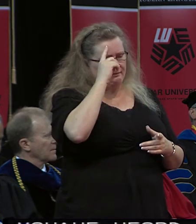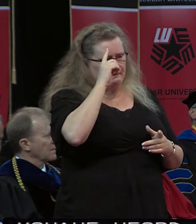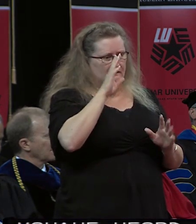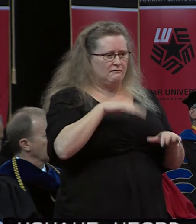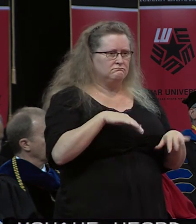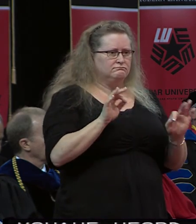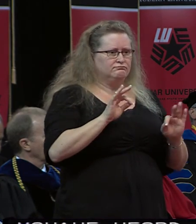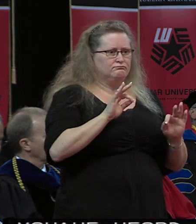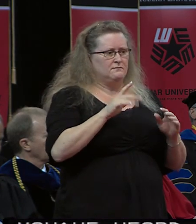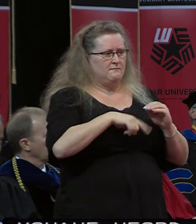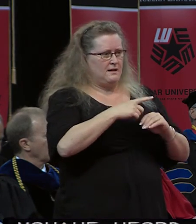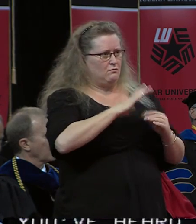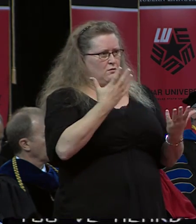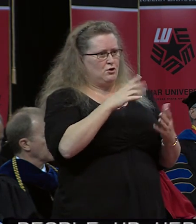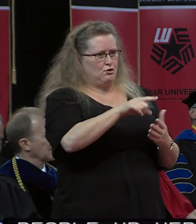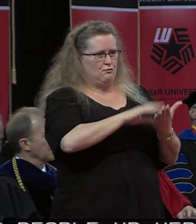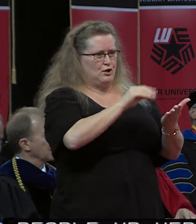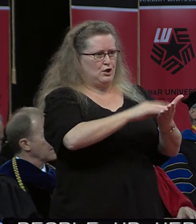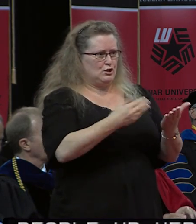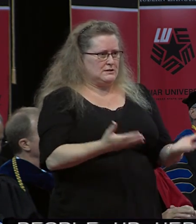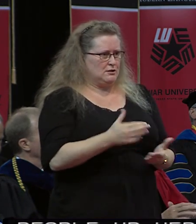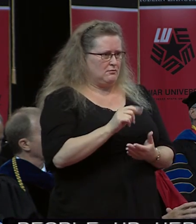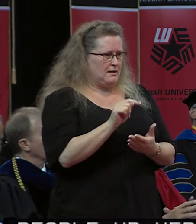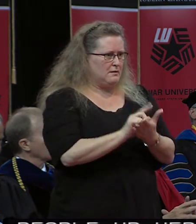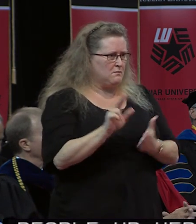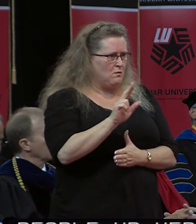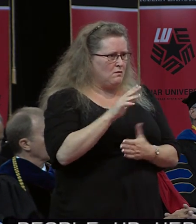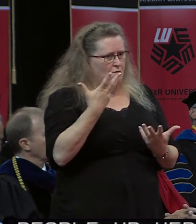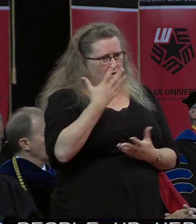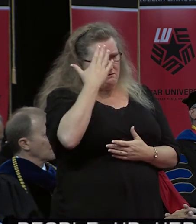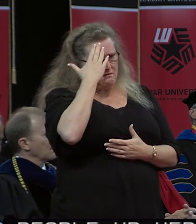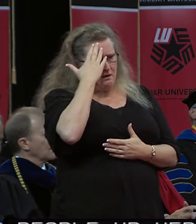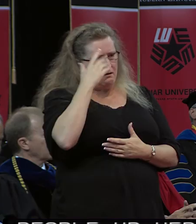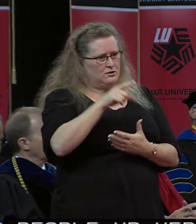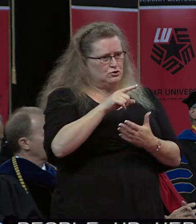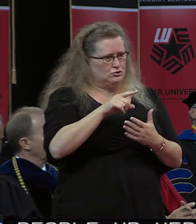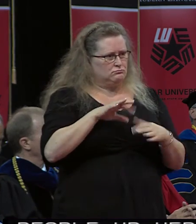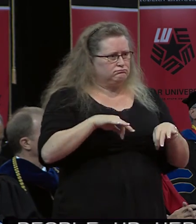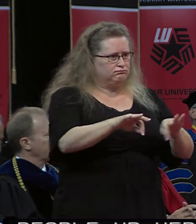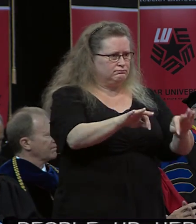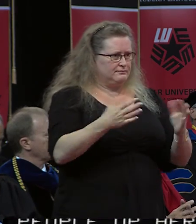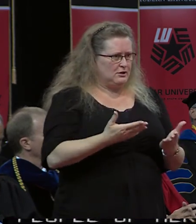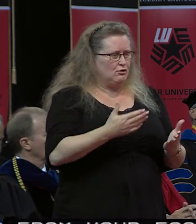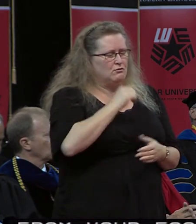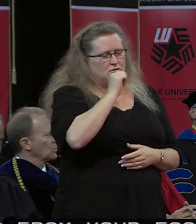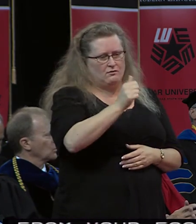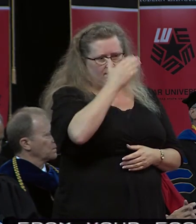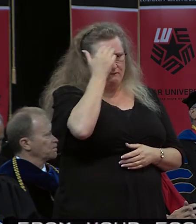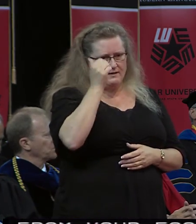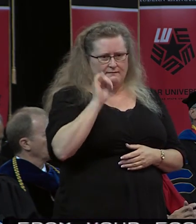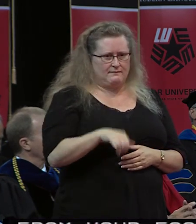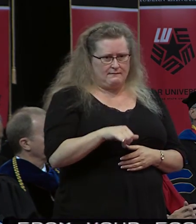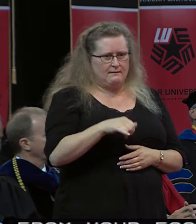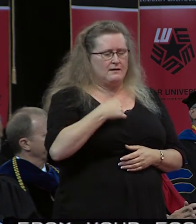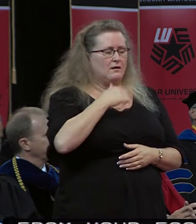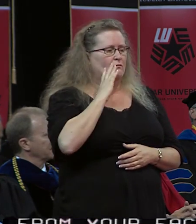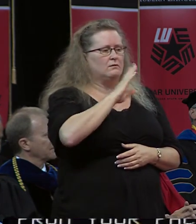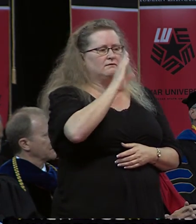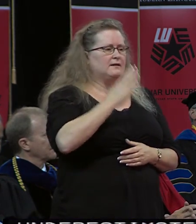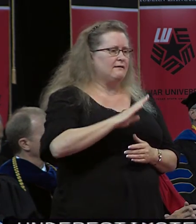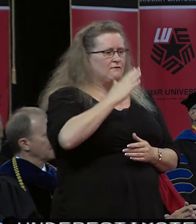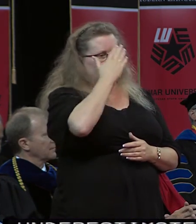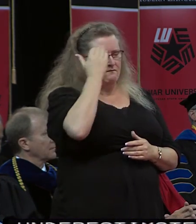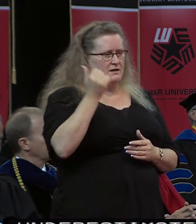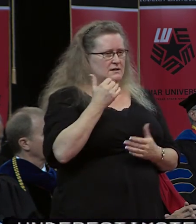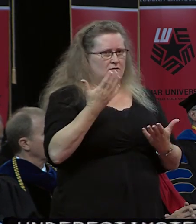of knowledge that Lamar University has given you. Never, never forget that. I will never forget the gift of knowledge